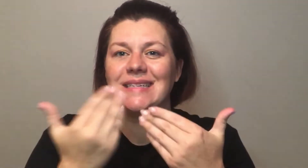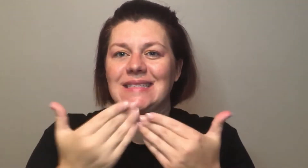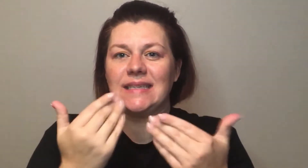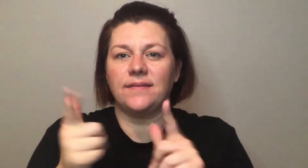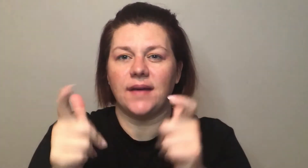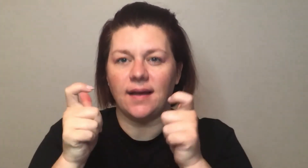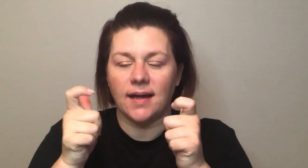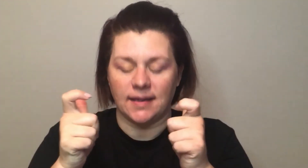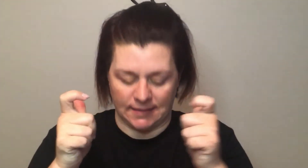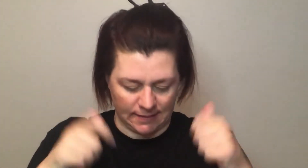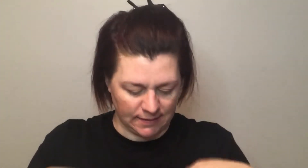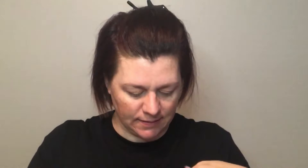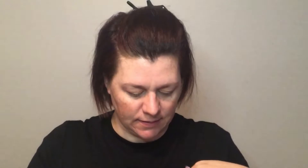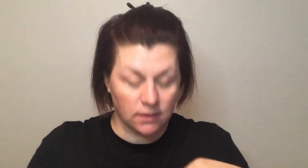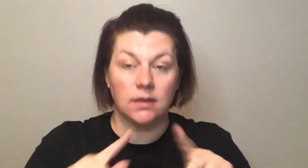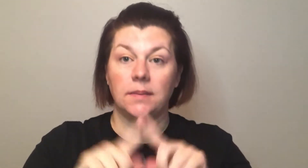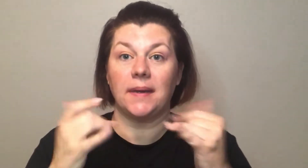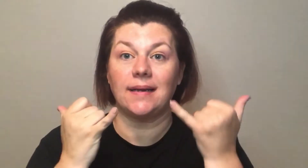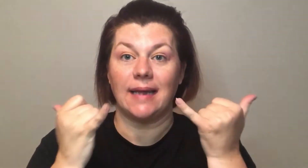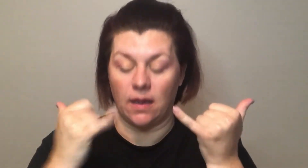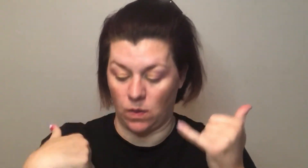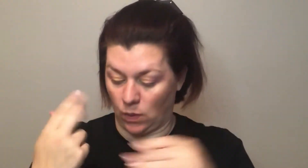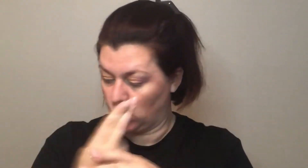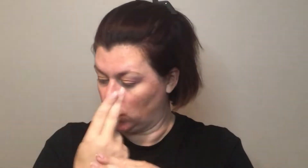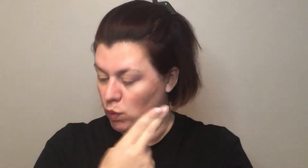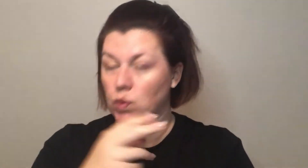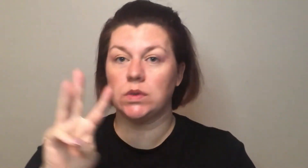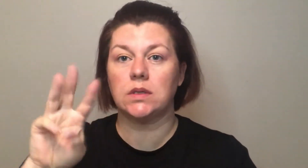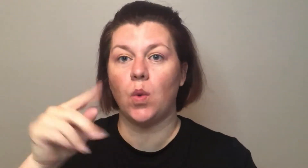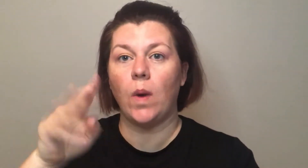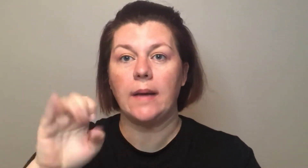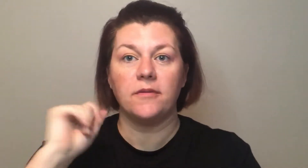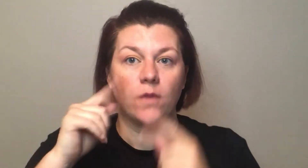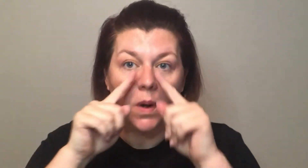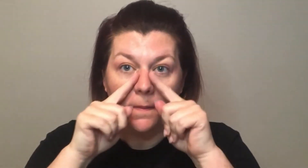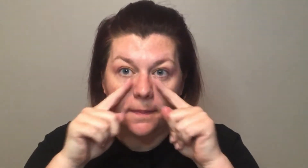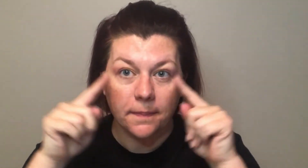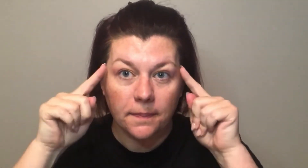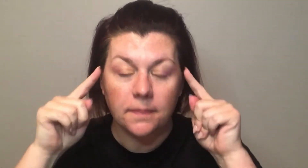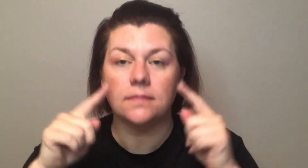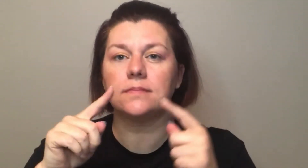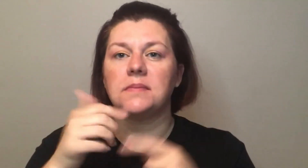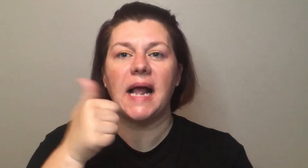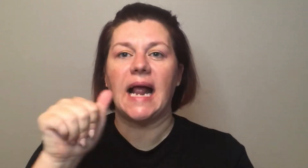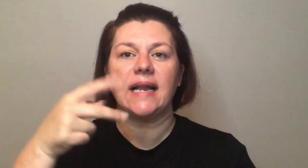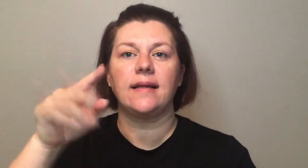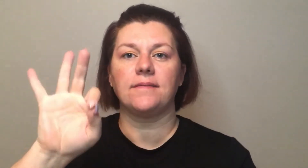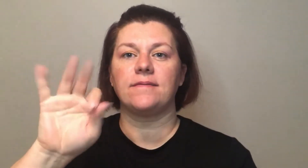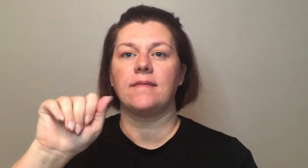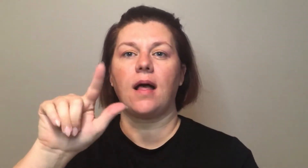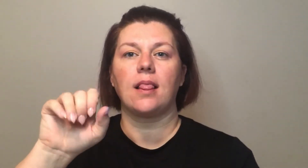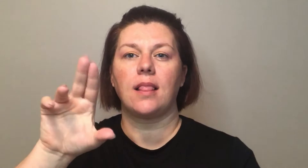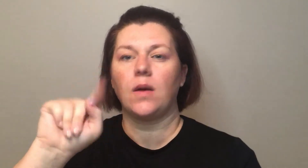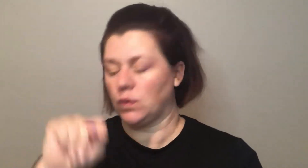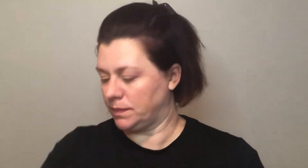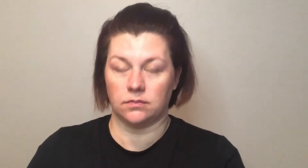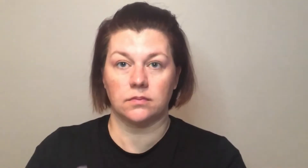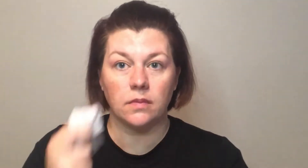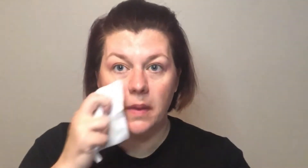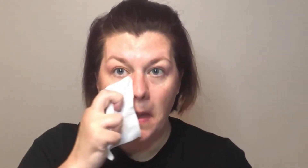blend. They make really beautiful, fast, easy looks because they have such a great formula. But I've just got to clean up with a wipe under here because I do have some fallout on my